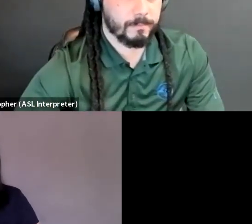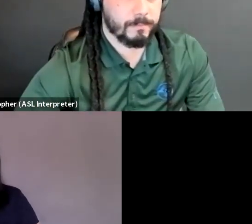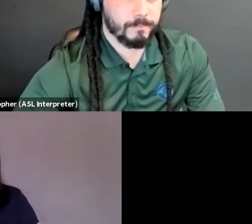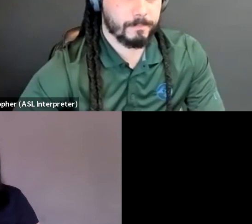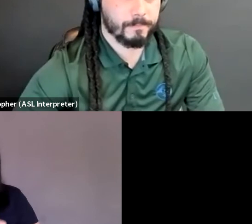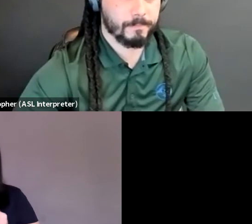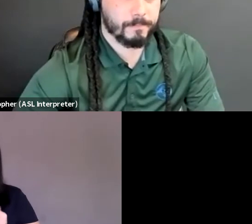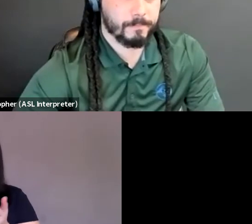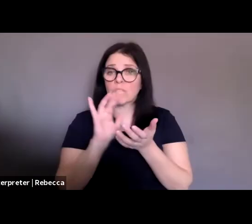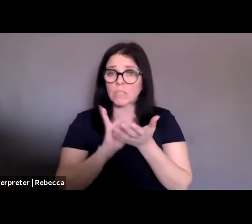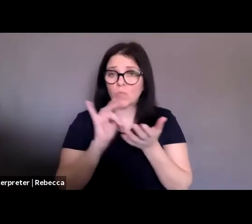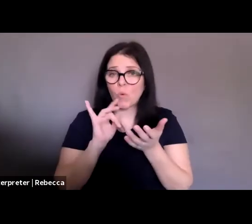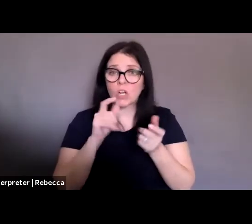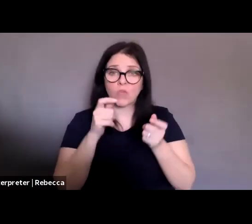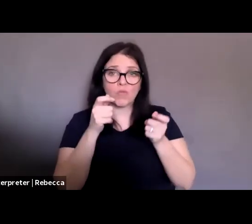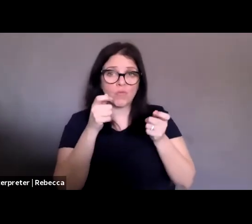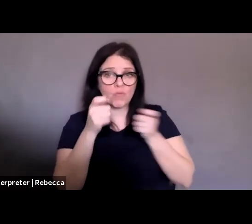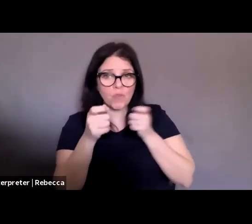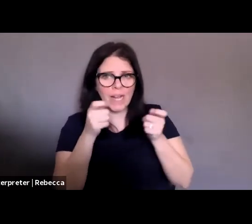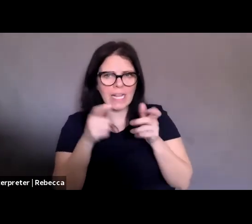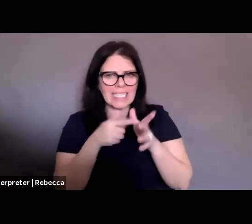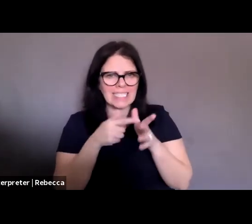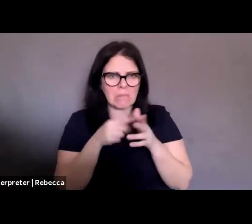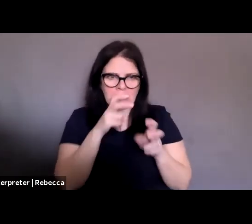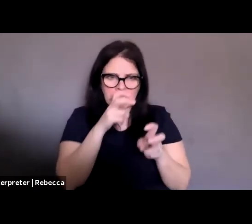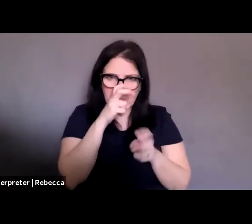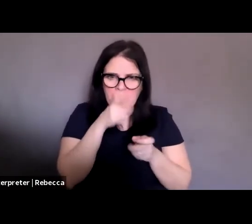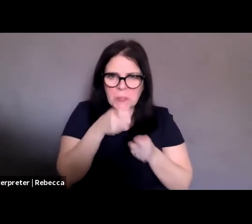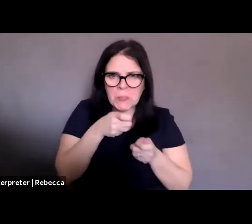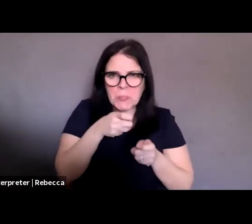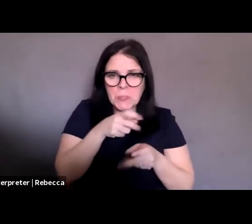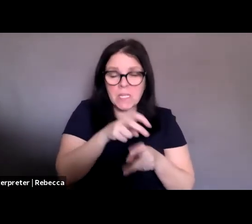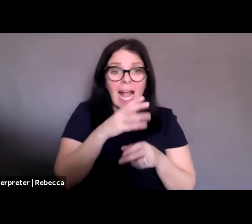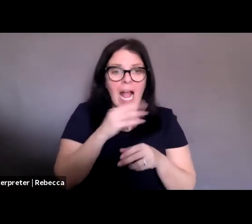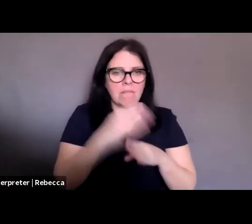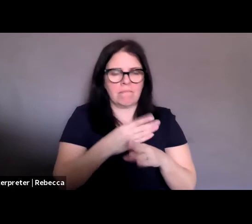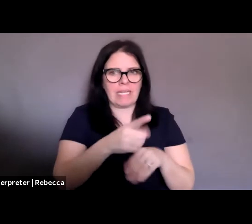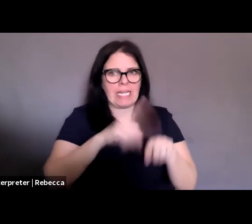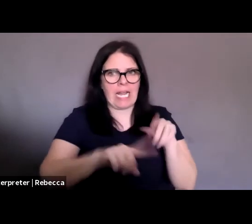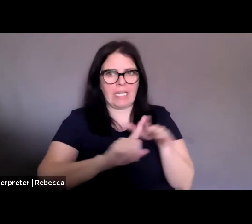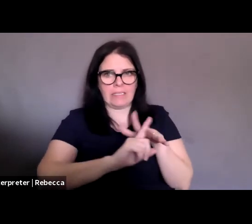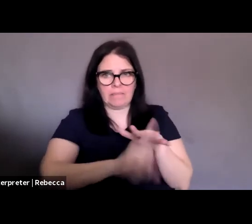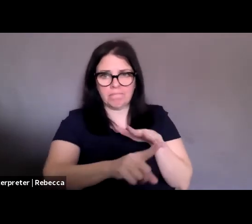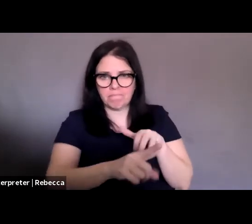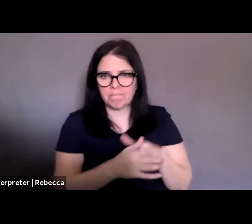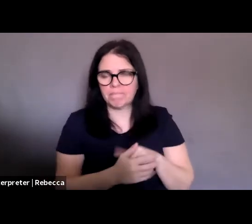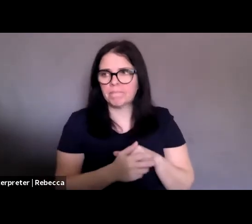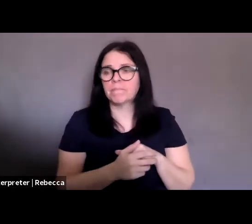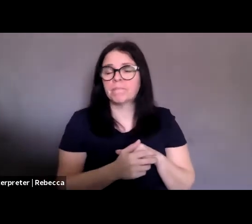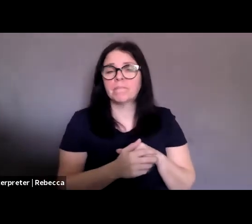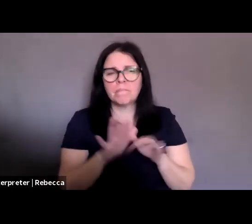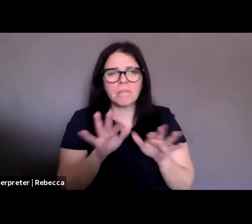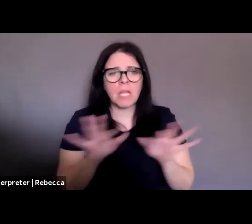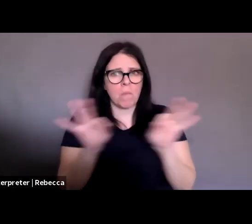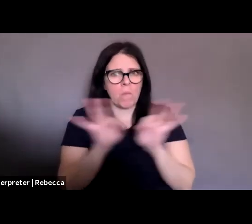lives, and then keeping them from escaping. And what is significant about coercive control